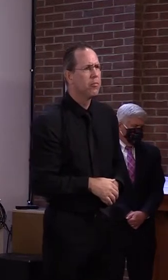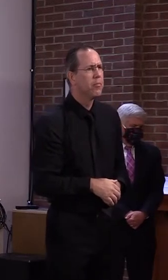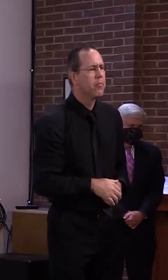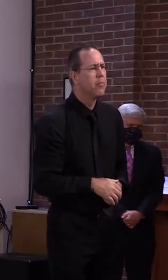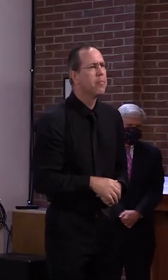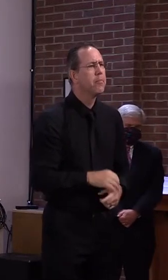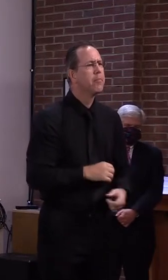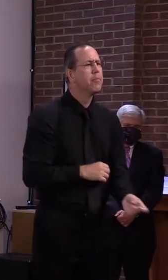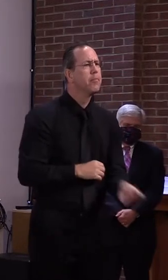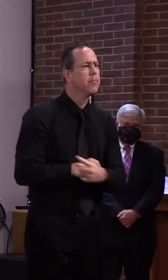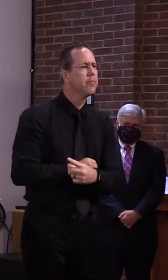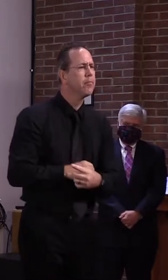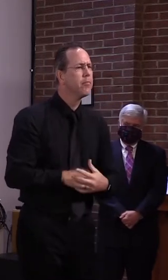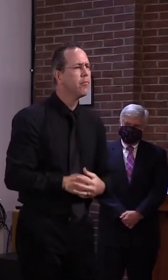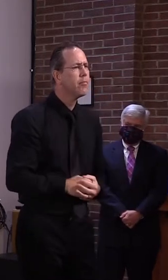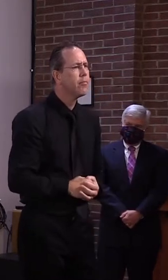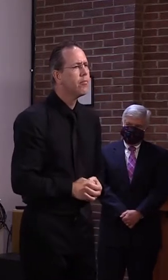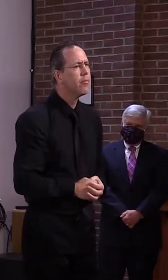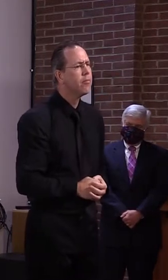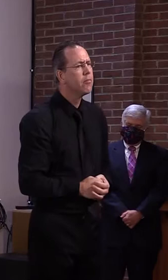Hi, can you hear me? We can.